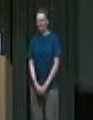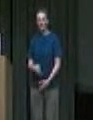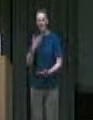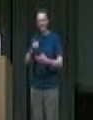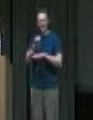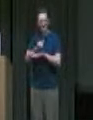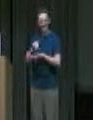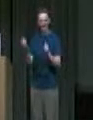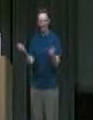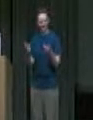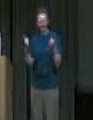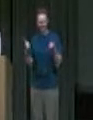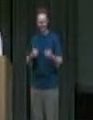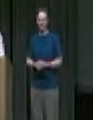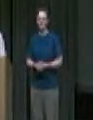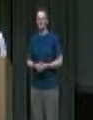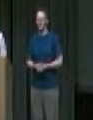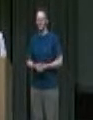Good evening, everyone.